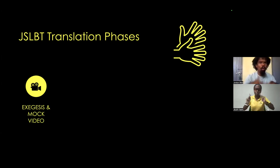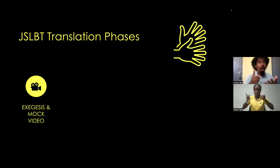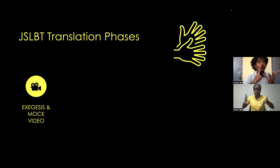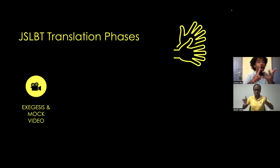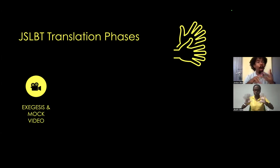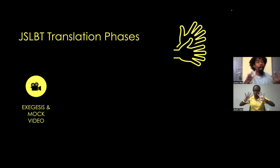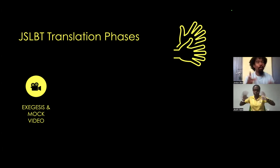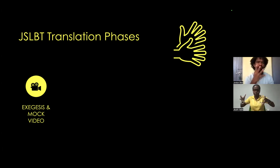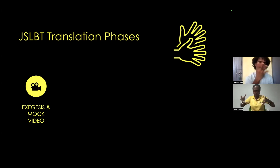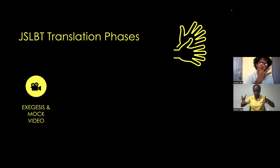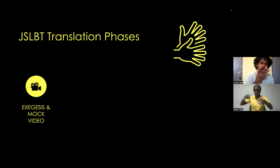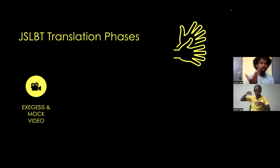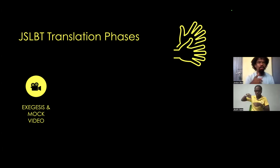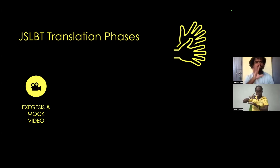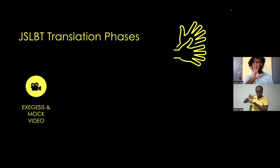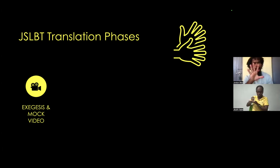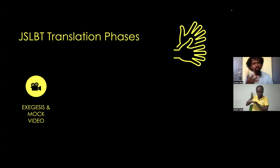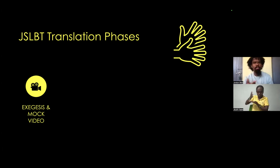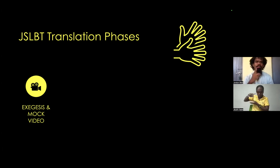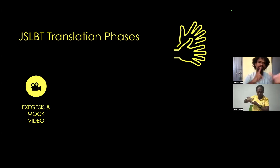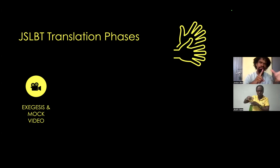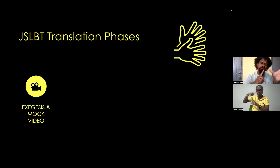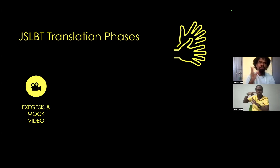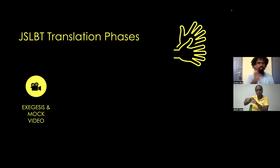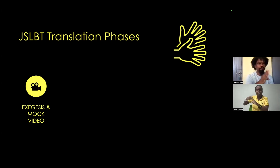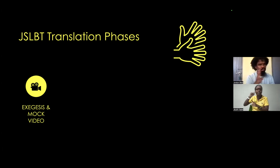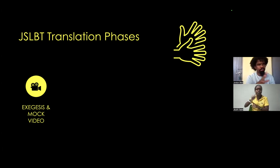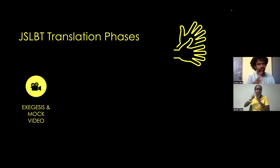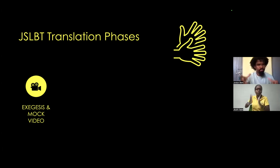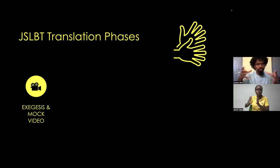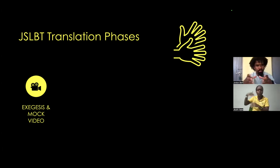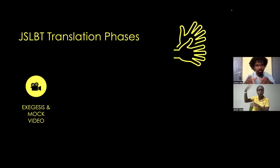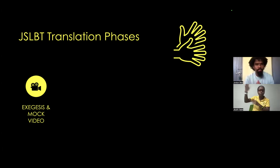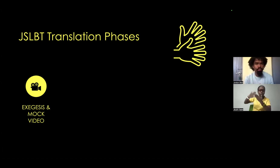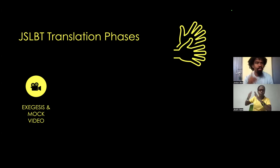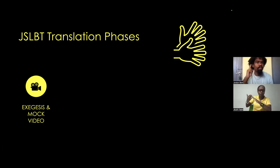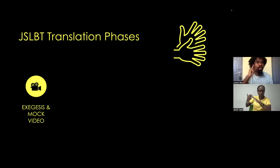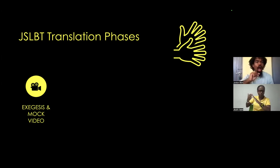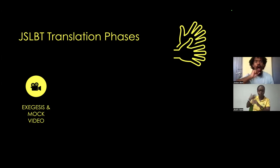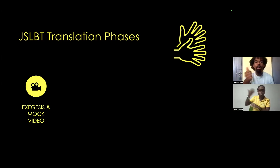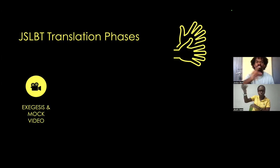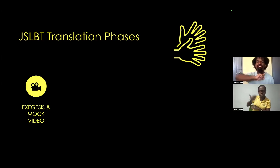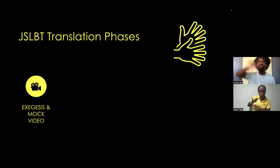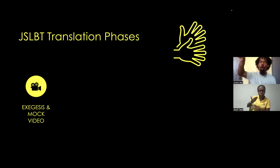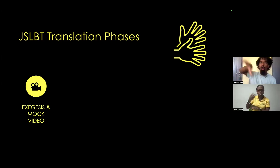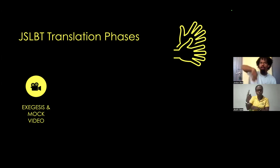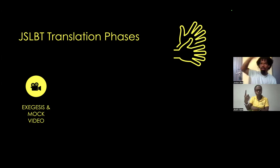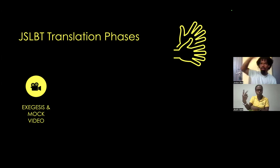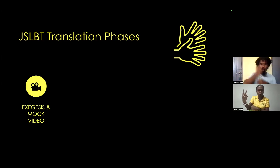5, sometimes 3 people, had discussions at JSLBT. plus deaf people in